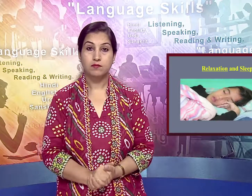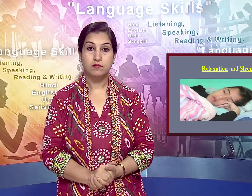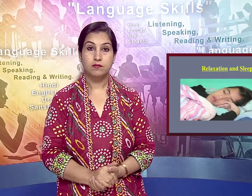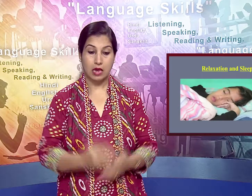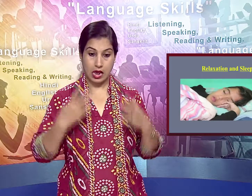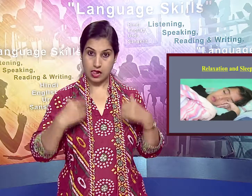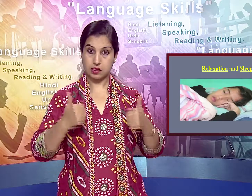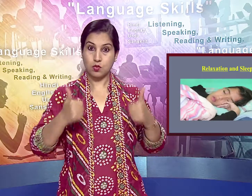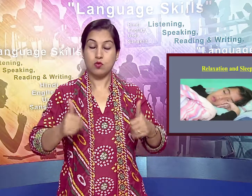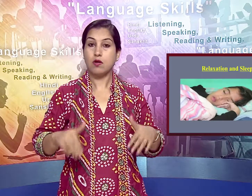good health.